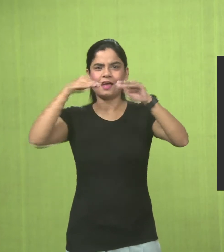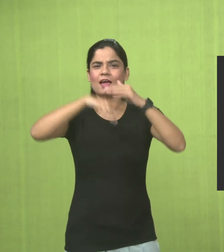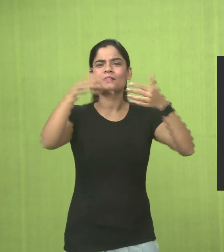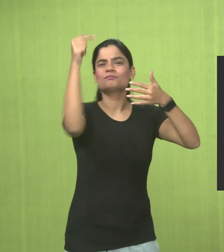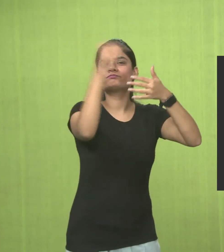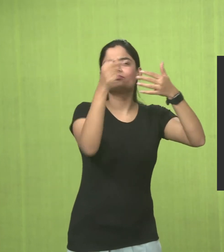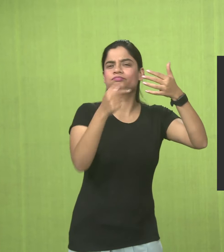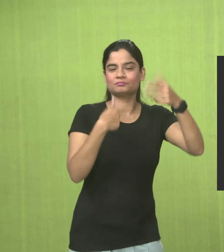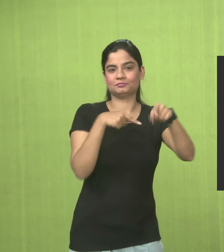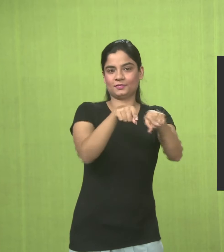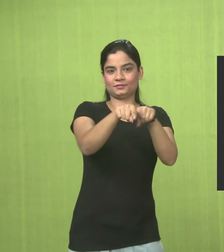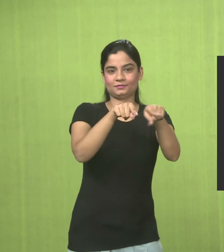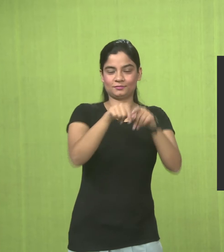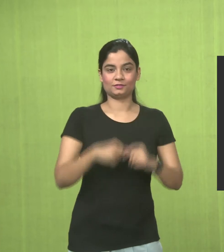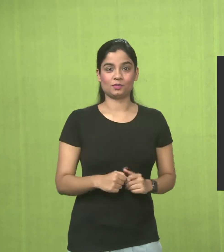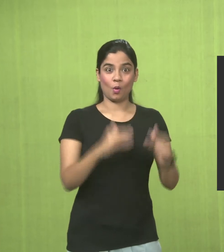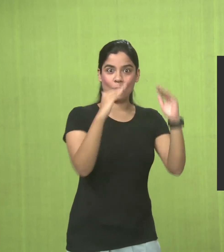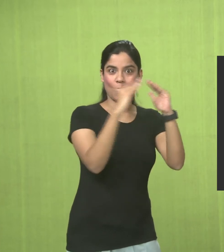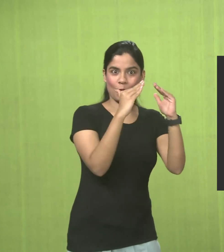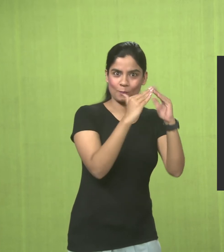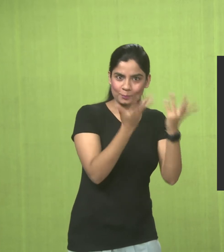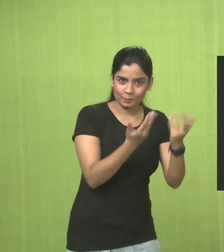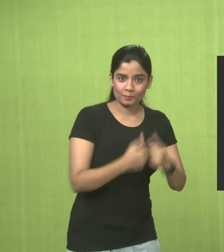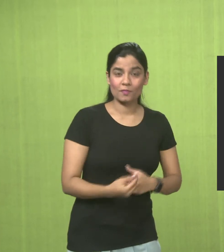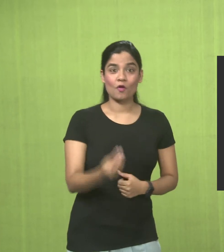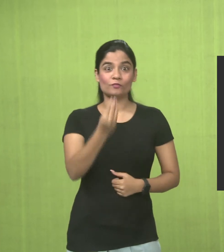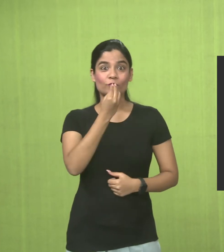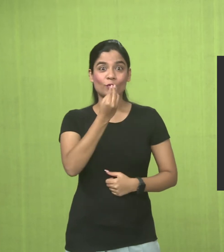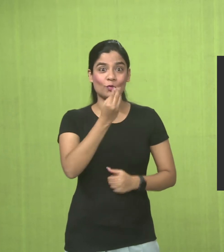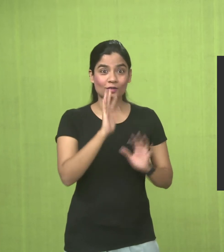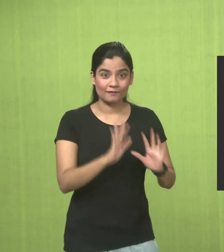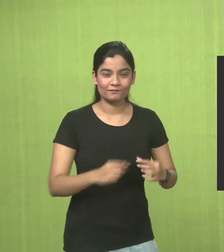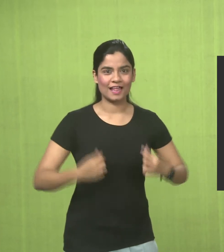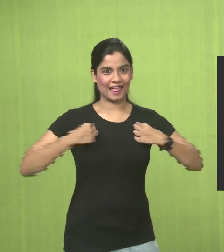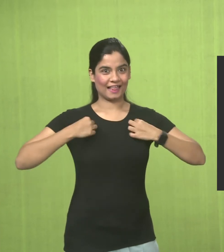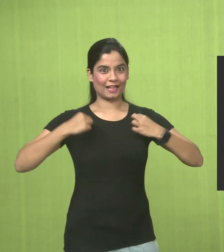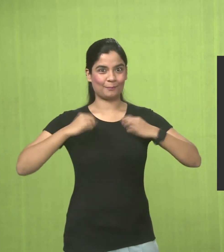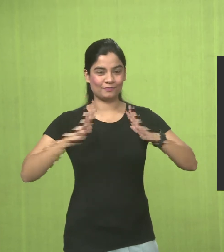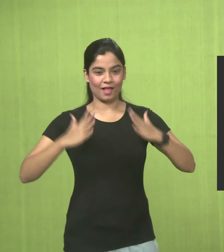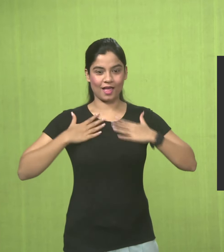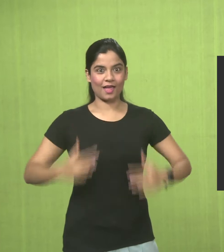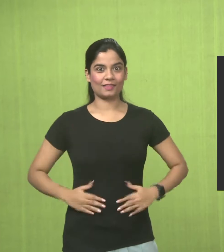Home science is concerned with various aspects. For example, food,